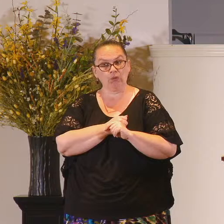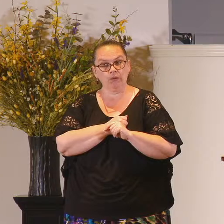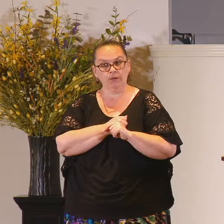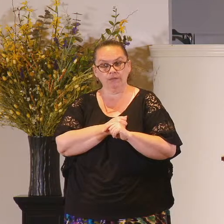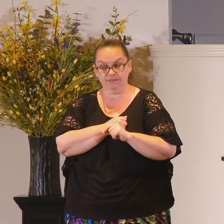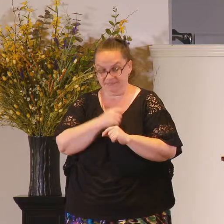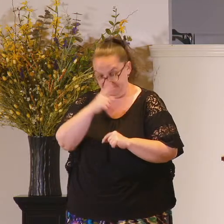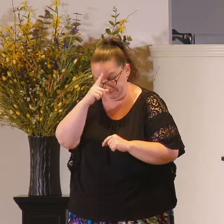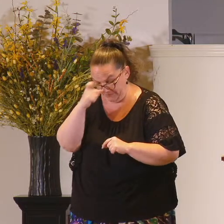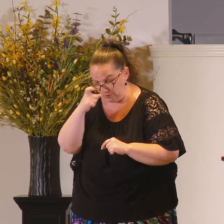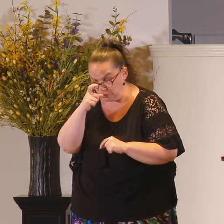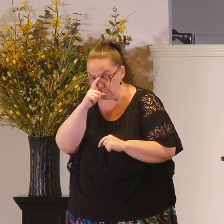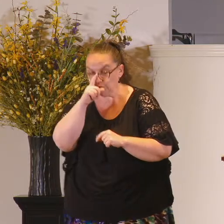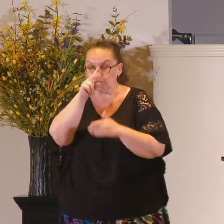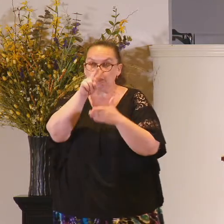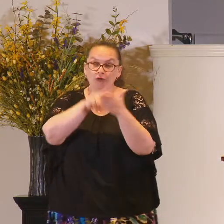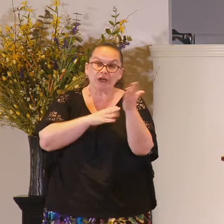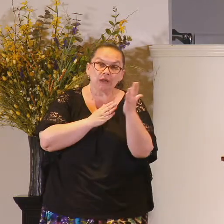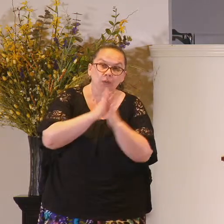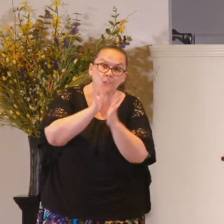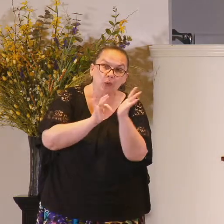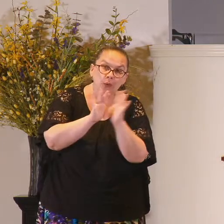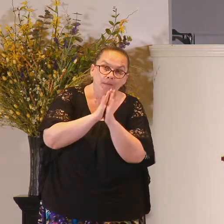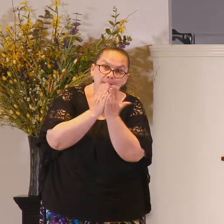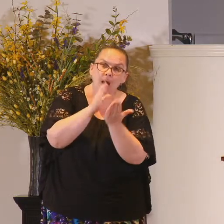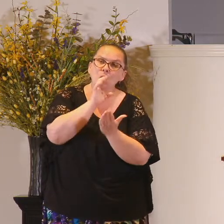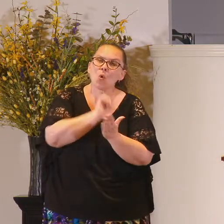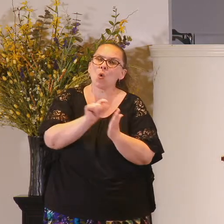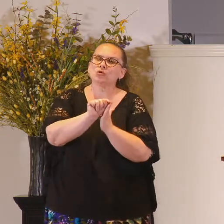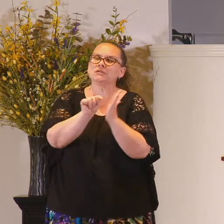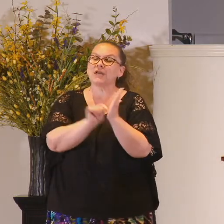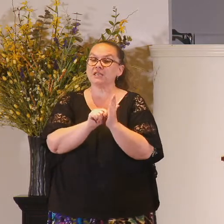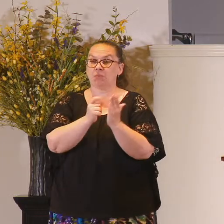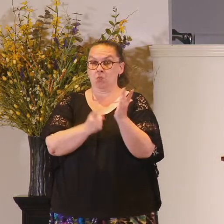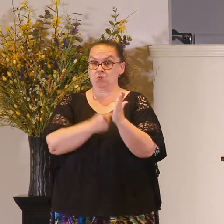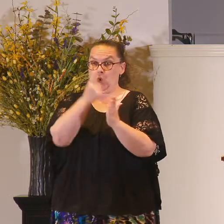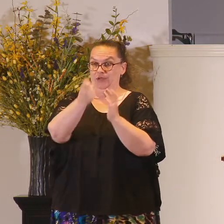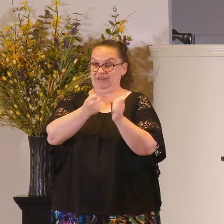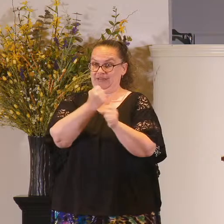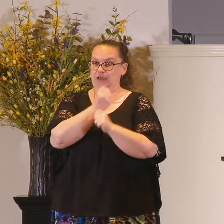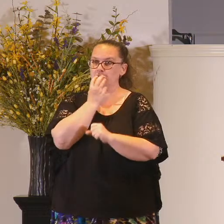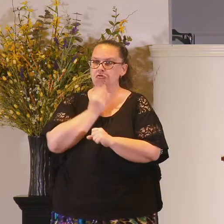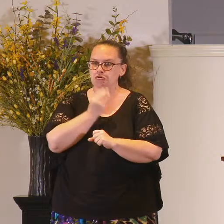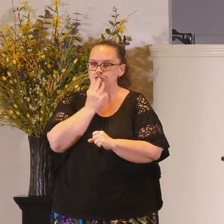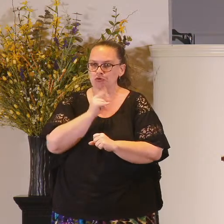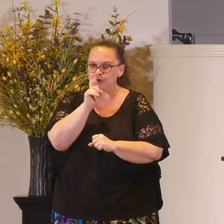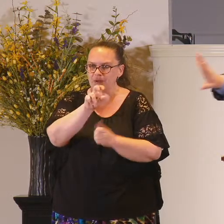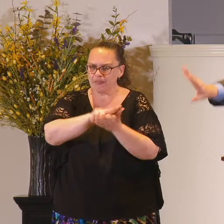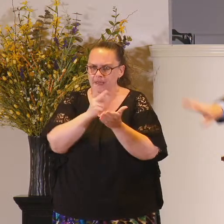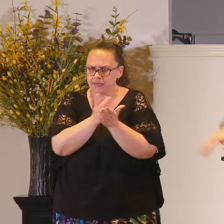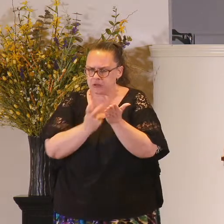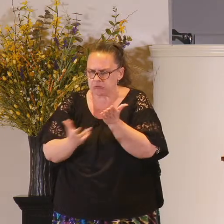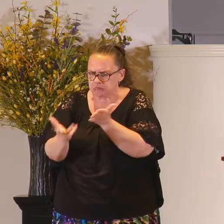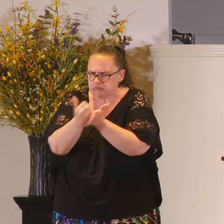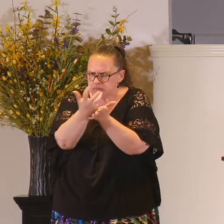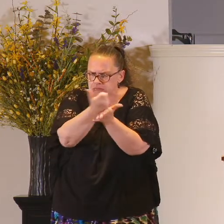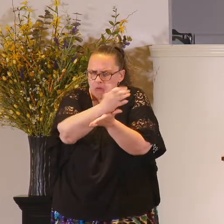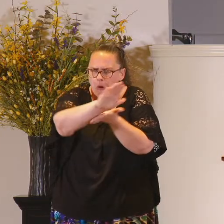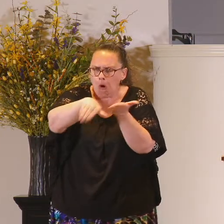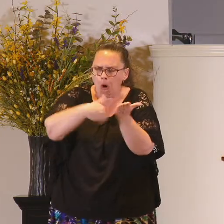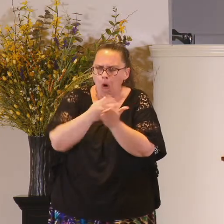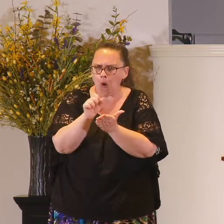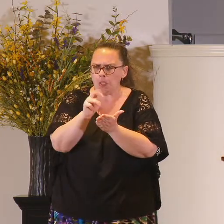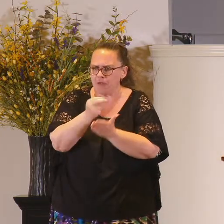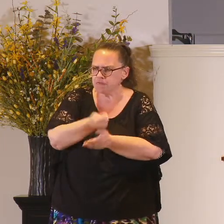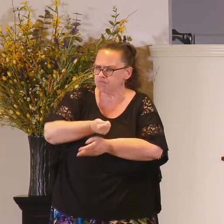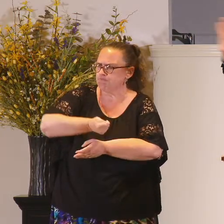Now, since you've been reading through your Old Testament, you know that once a year the Jews are required to go through their kitchens and to clear out every bit of leaven